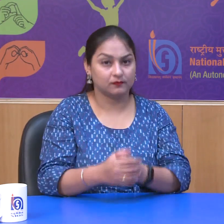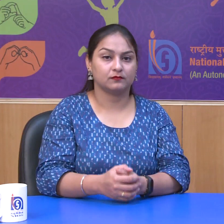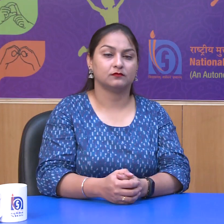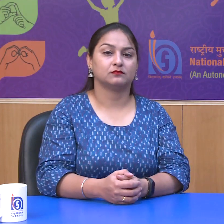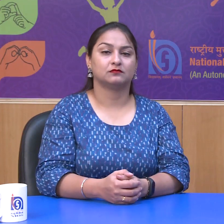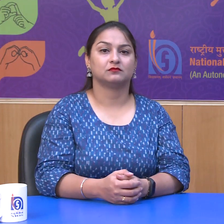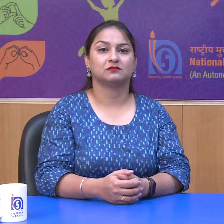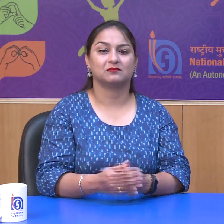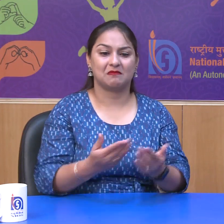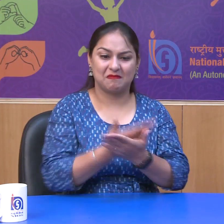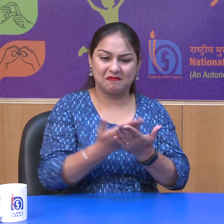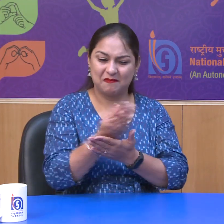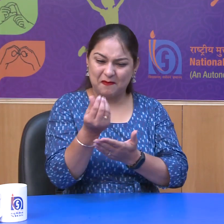chemical fertilizers,